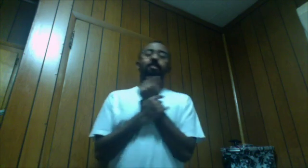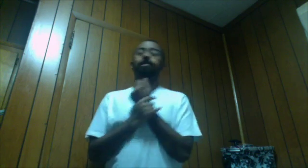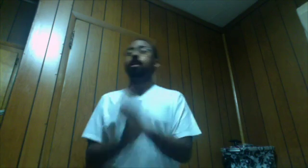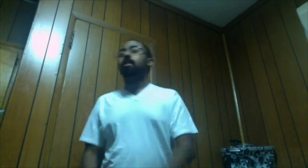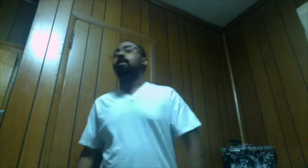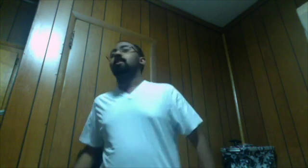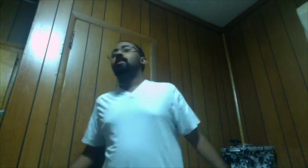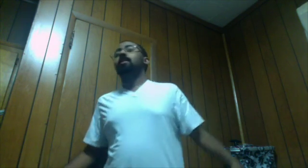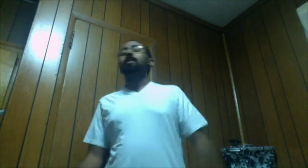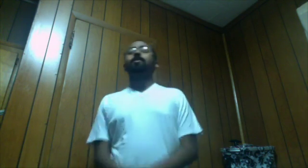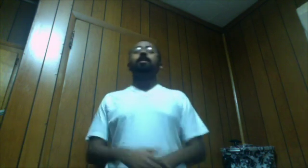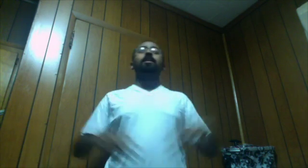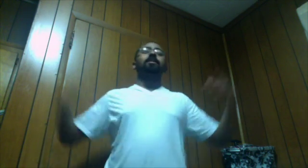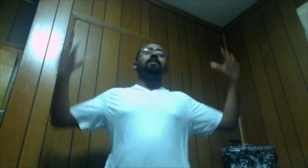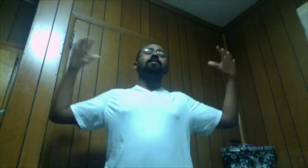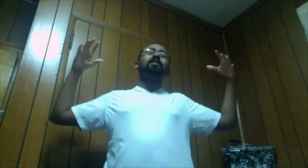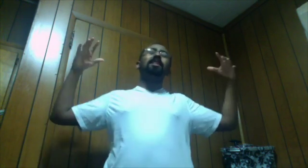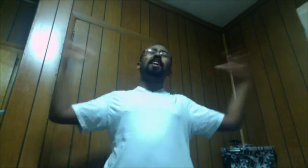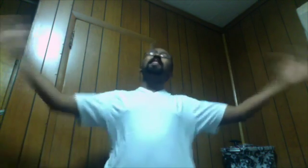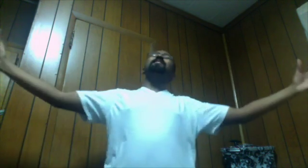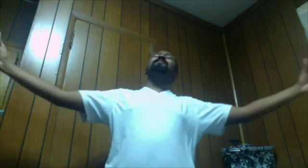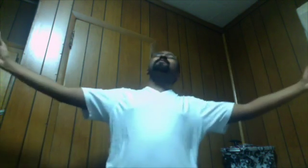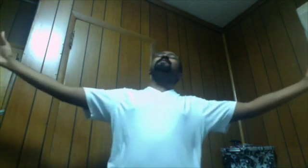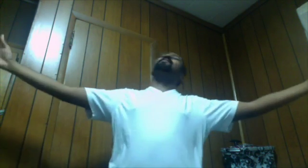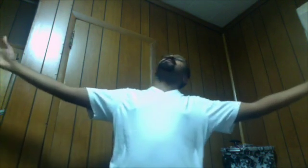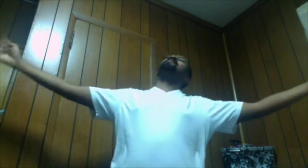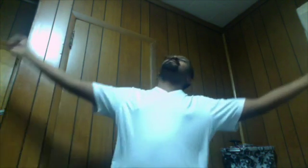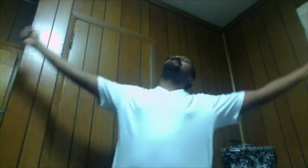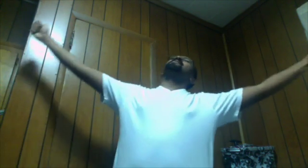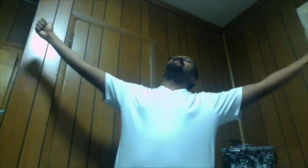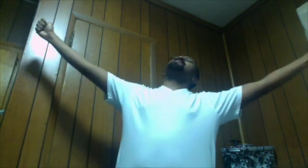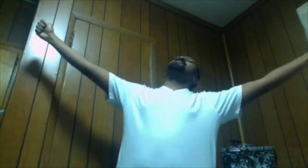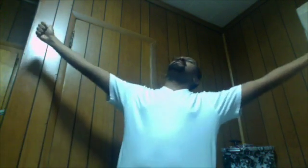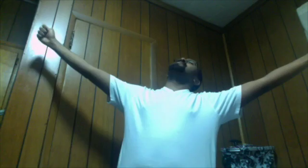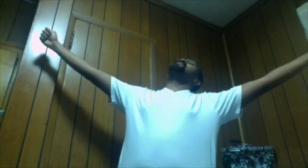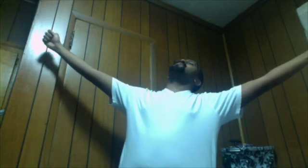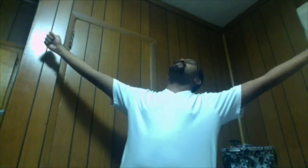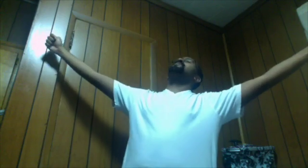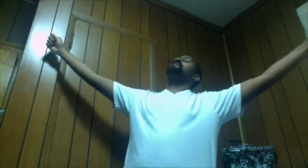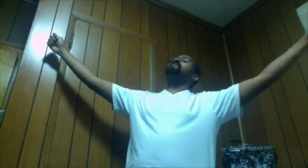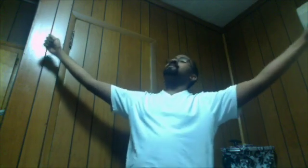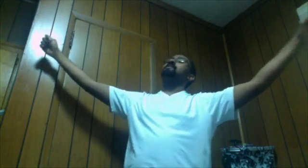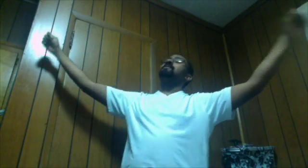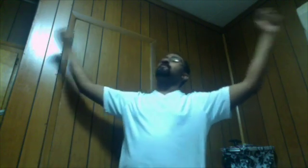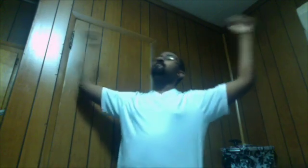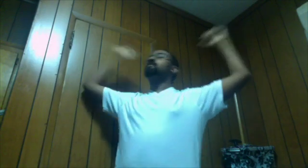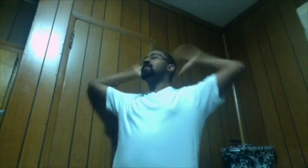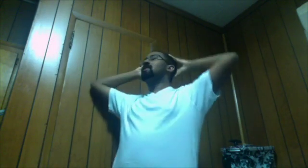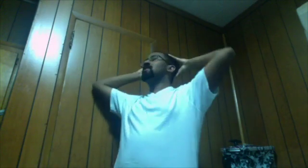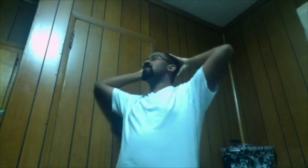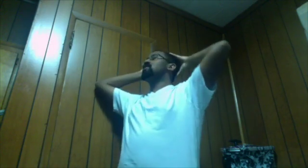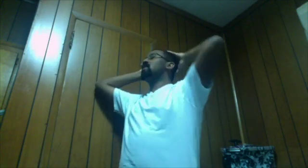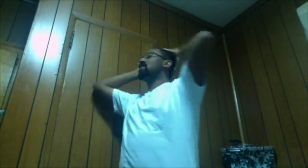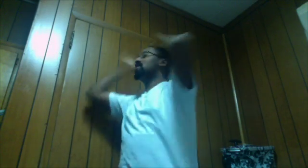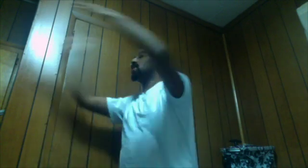But anyway, it's the end of the year. It's the end of 2015. We're moving on into